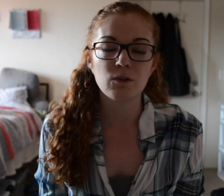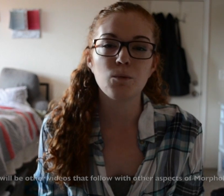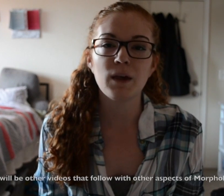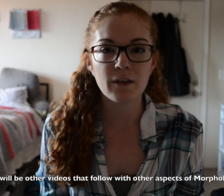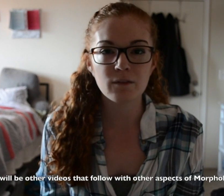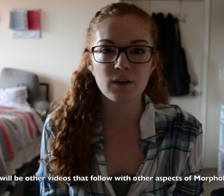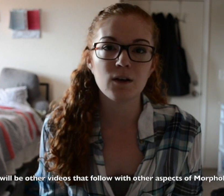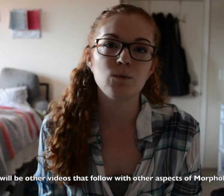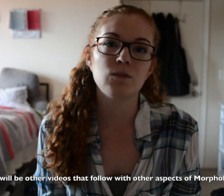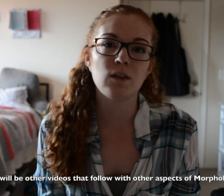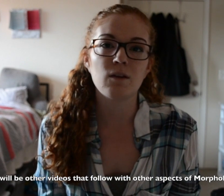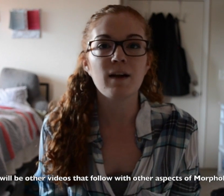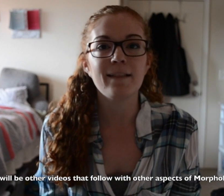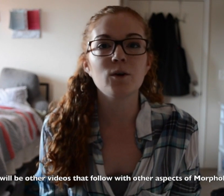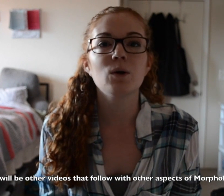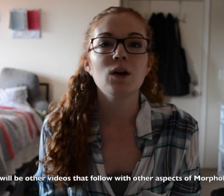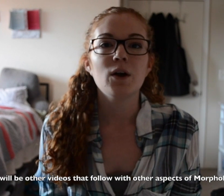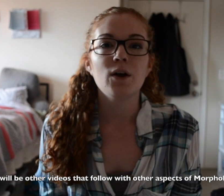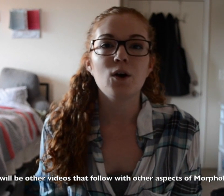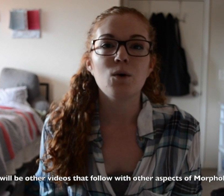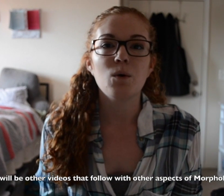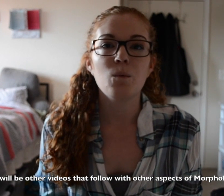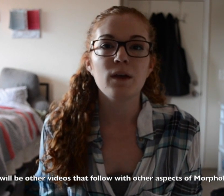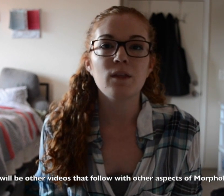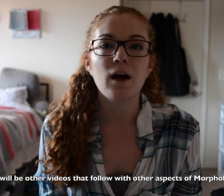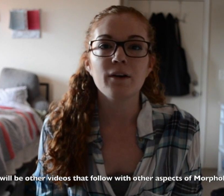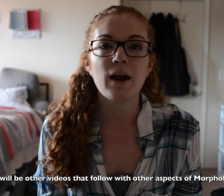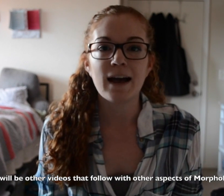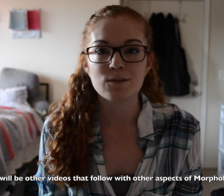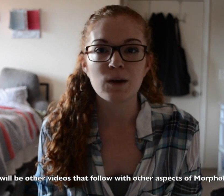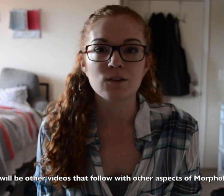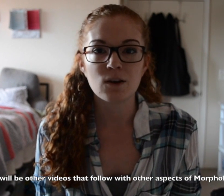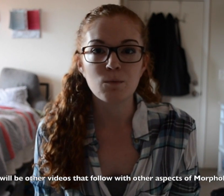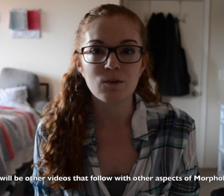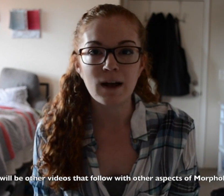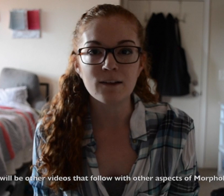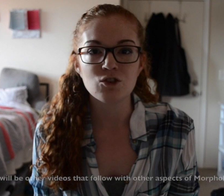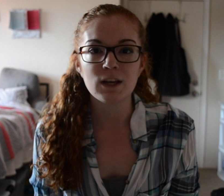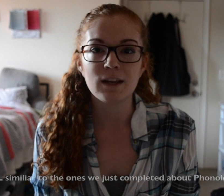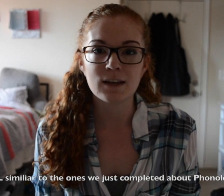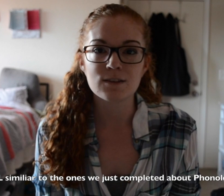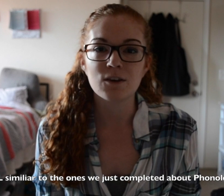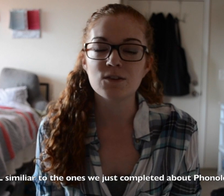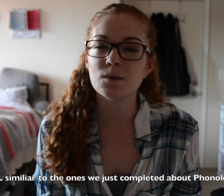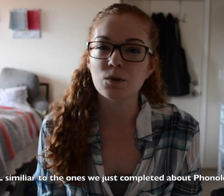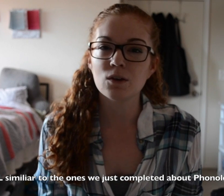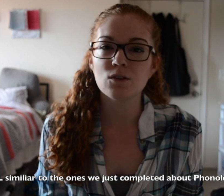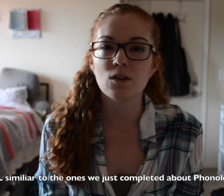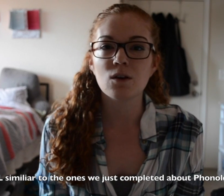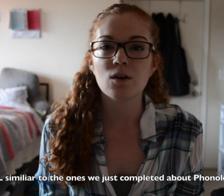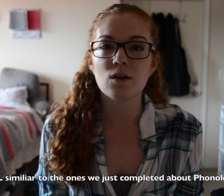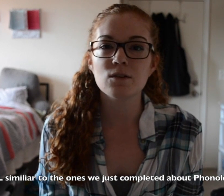be other videos that follow with other aspects of morphology in ASL, similar to